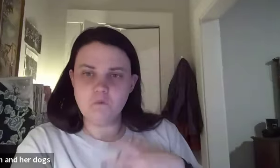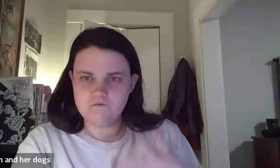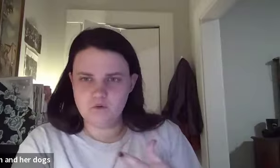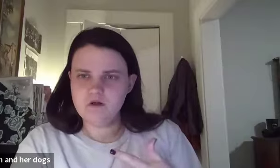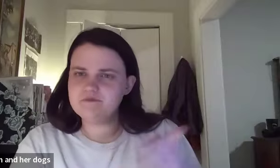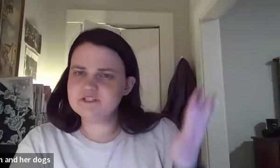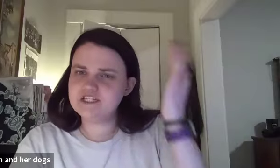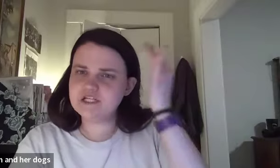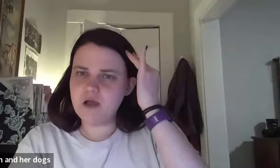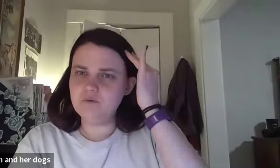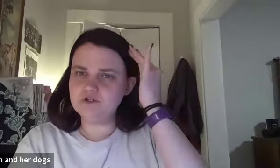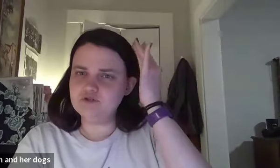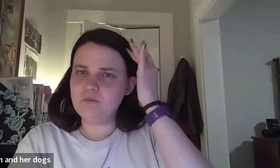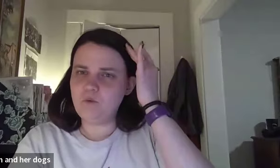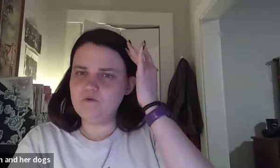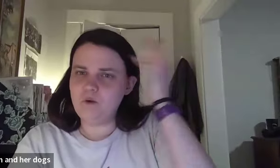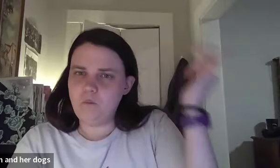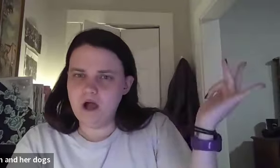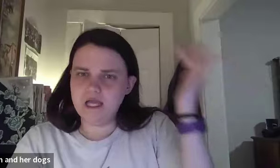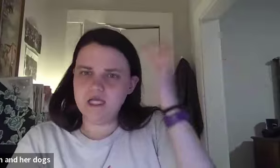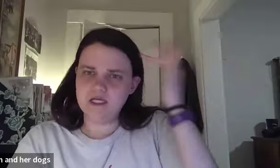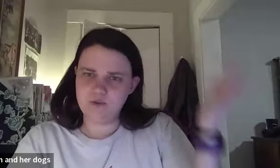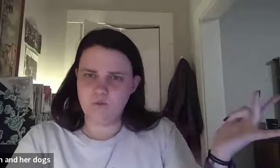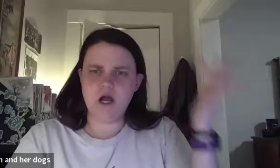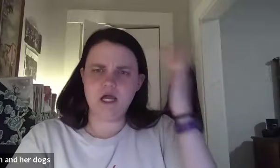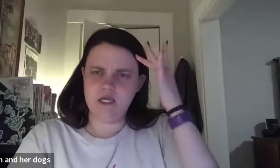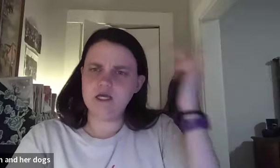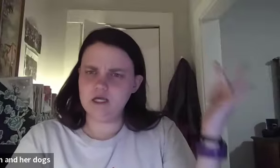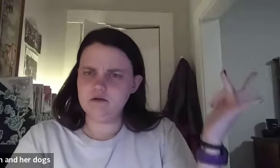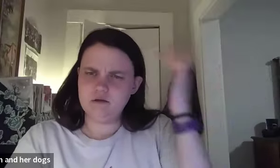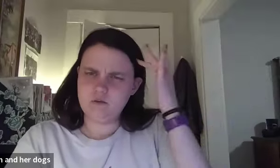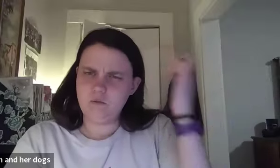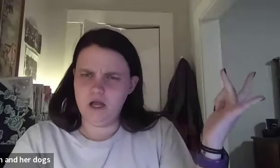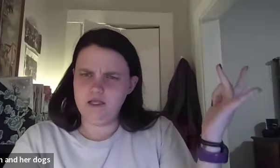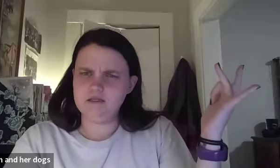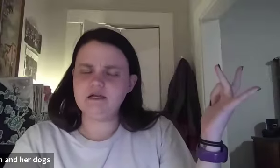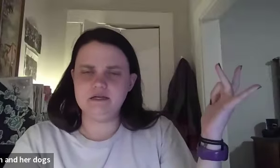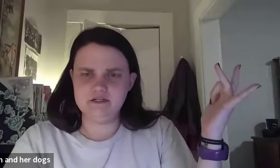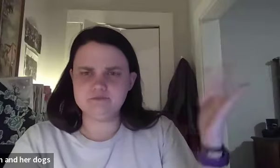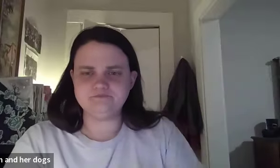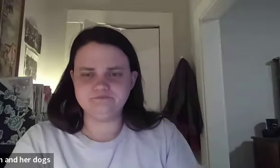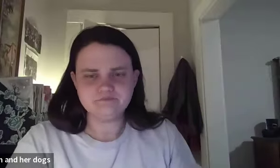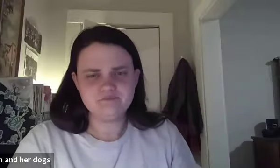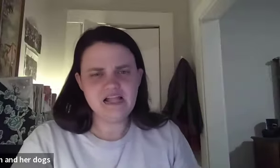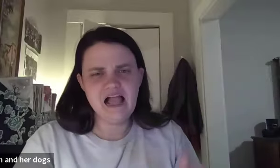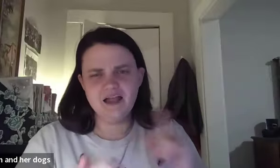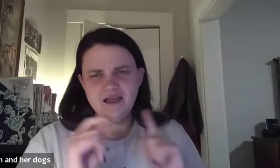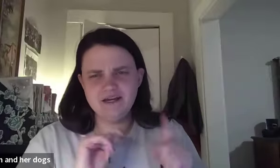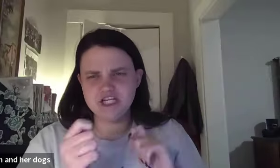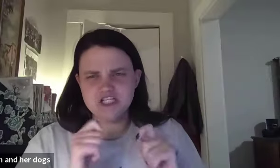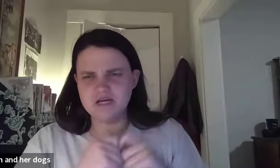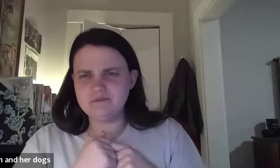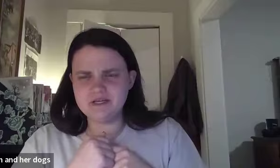more formal conversation, I will do more the Y, Y kind of deal. I kind of change it up a